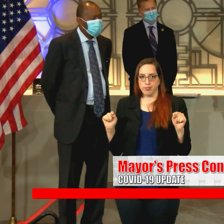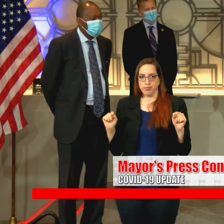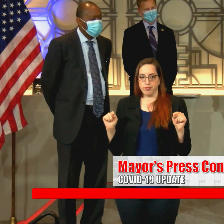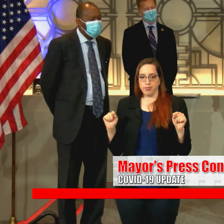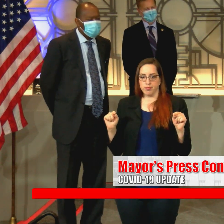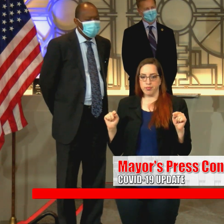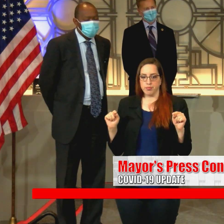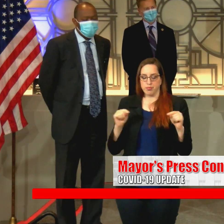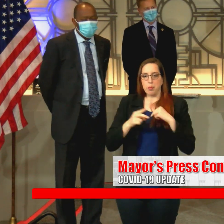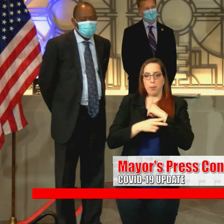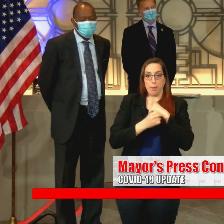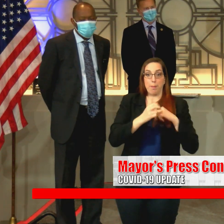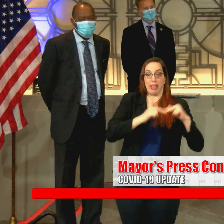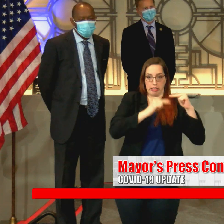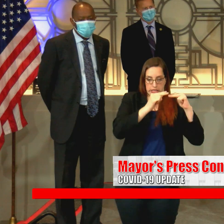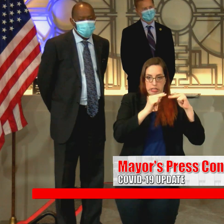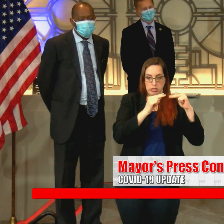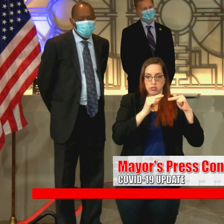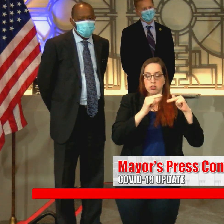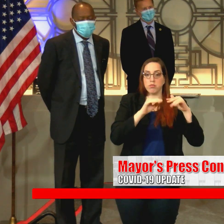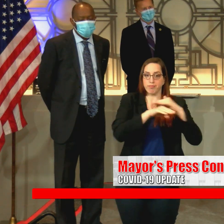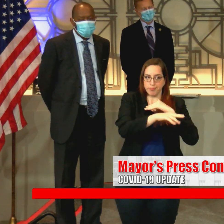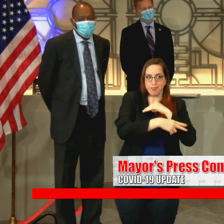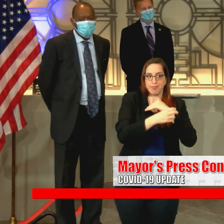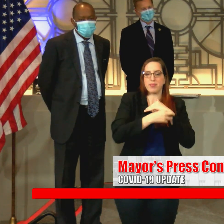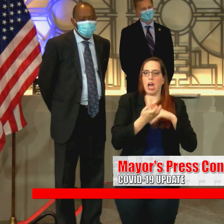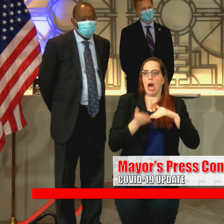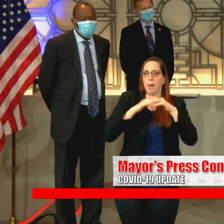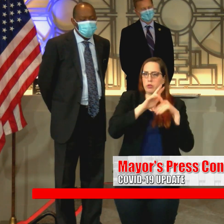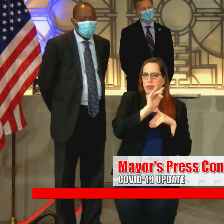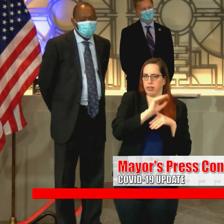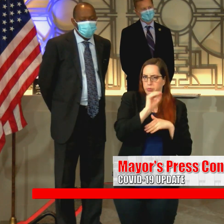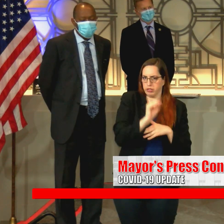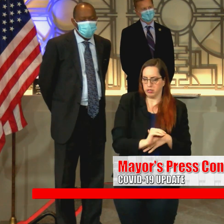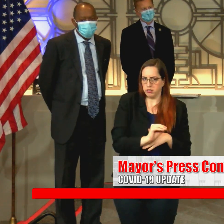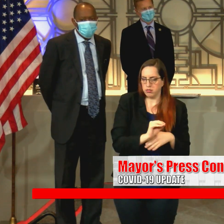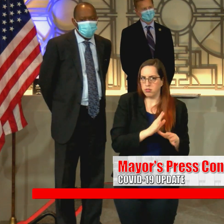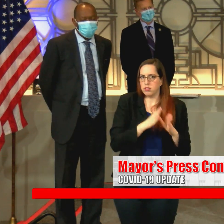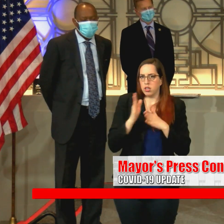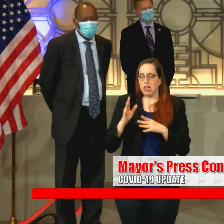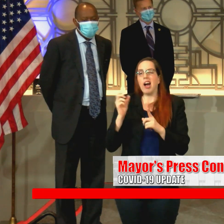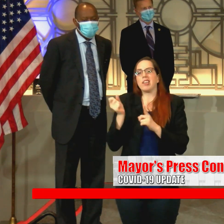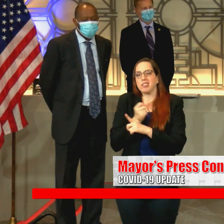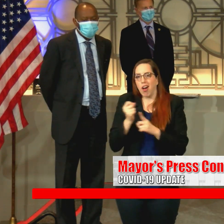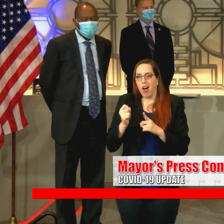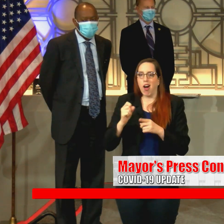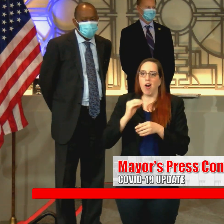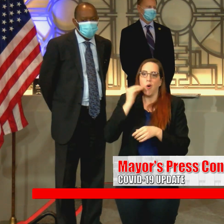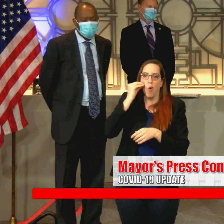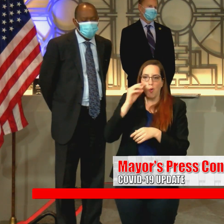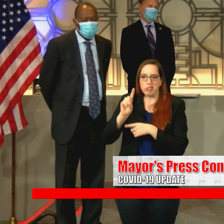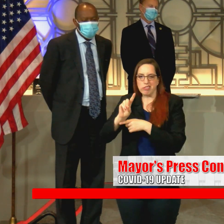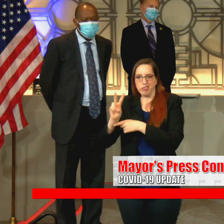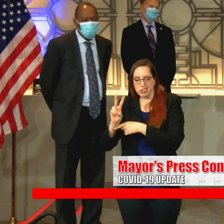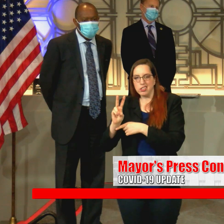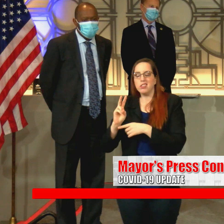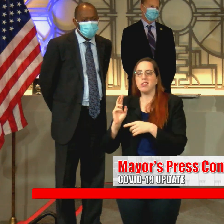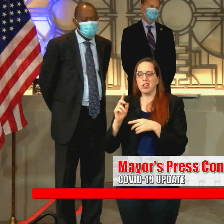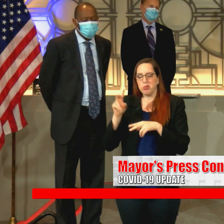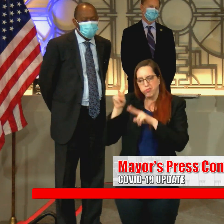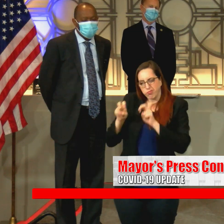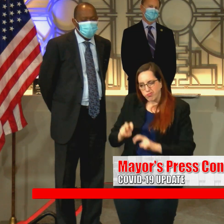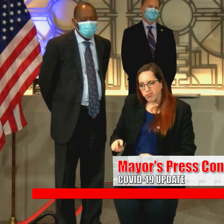2020, burglaries of buildings are up 25%. With regard to aggravated assaults and domestic violence, we looked at our arrests to determine